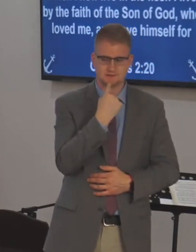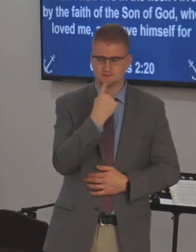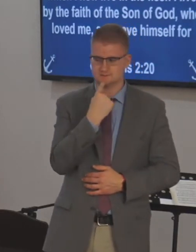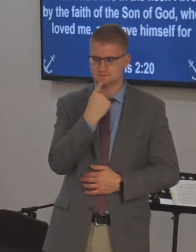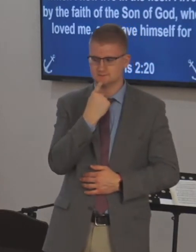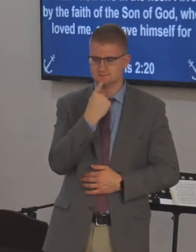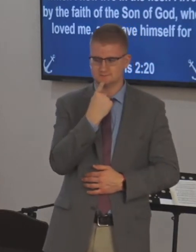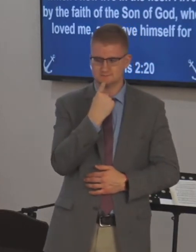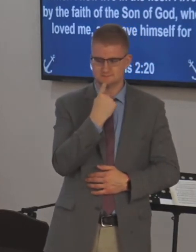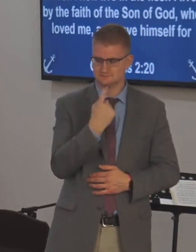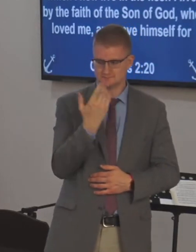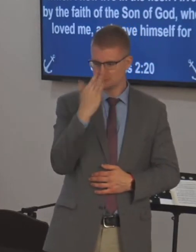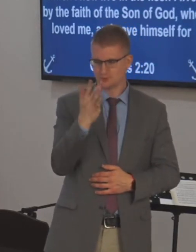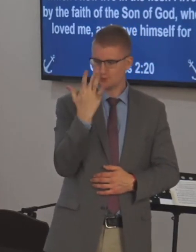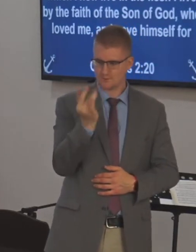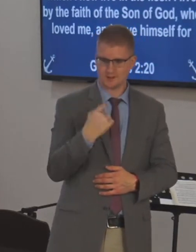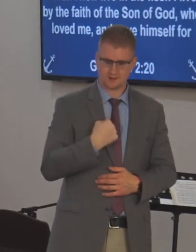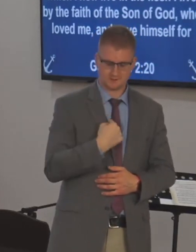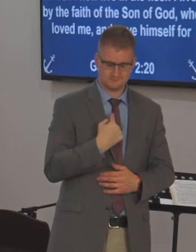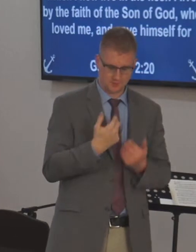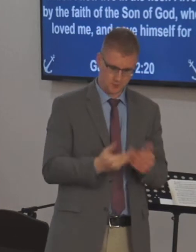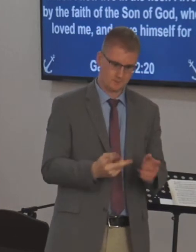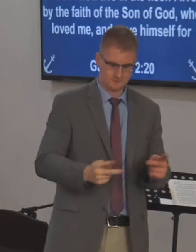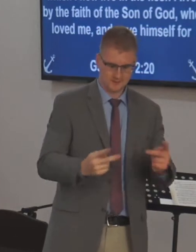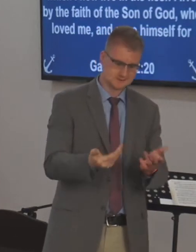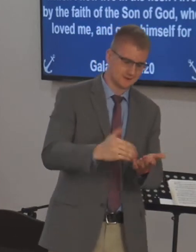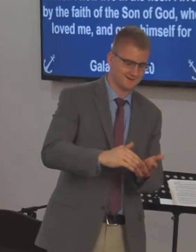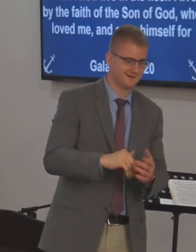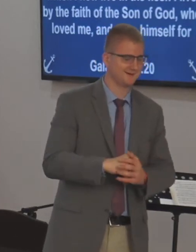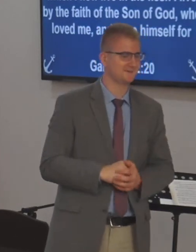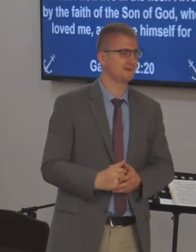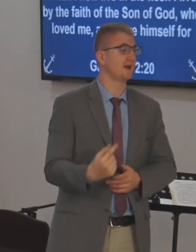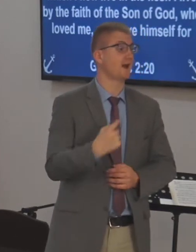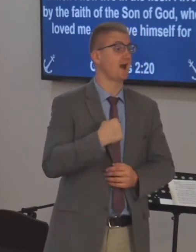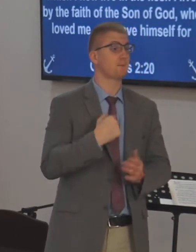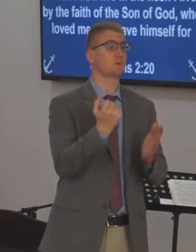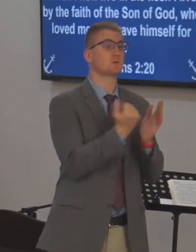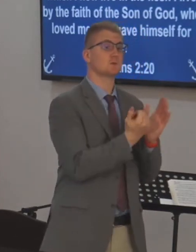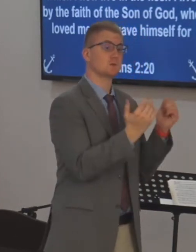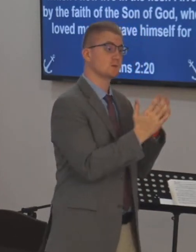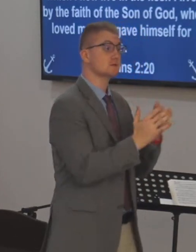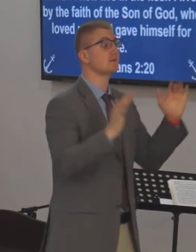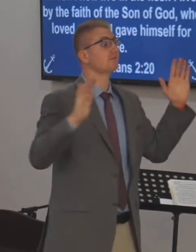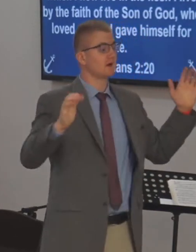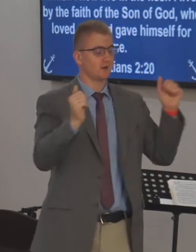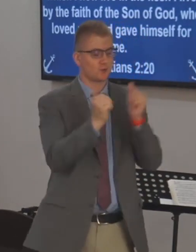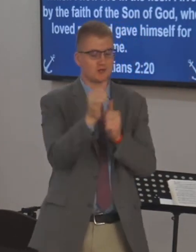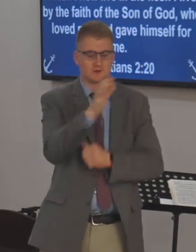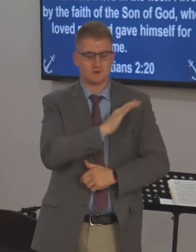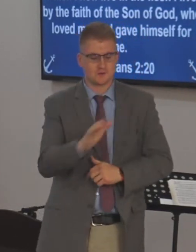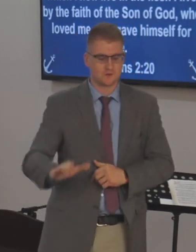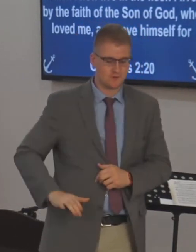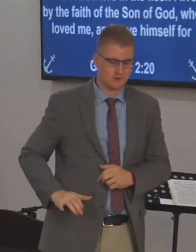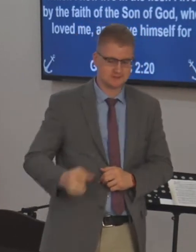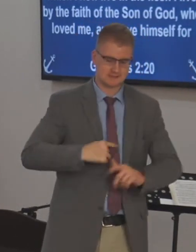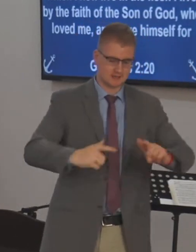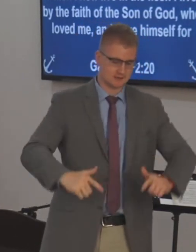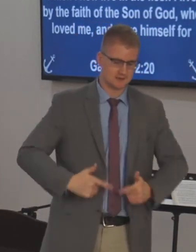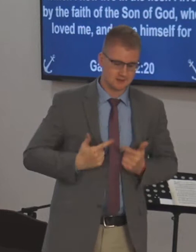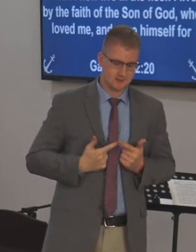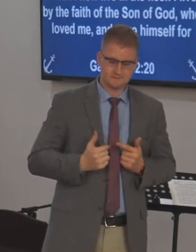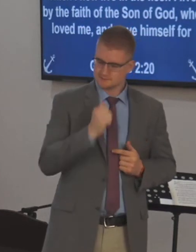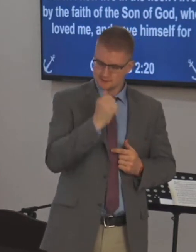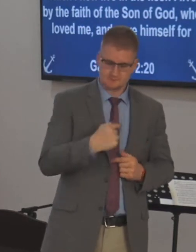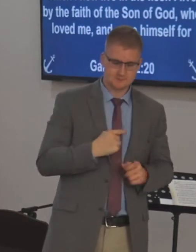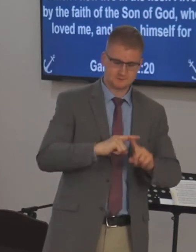I don't know why I keep doing this, but it says, I'm crucified with Christ. Nevertheless, I live, yet not I, but Christ liveth in me. In